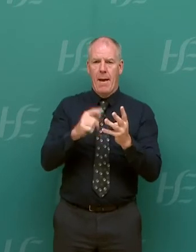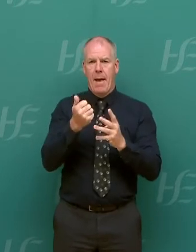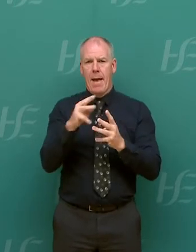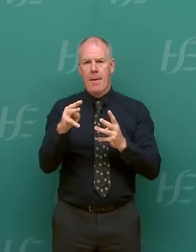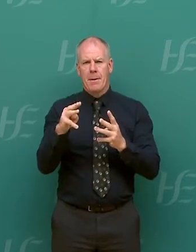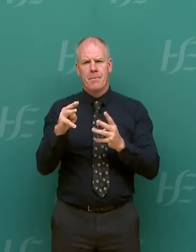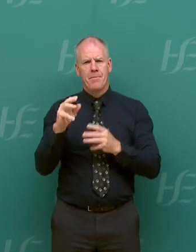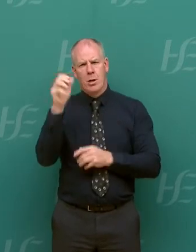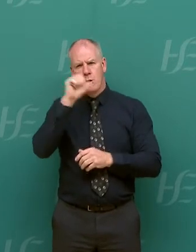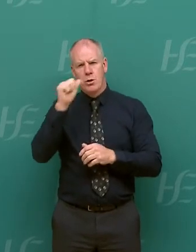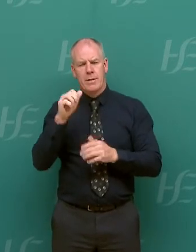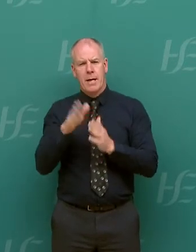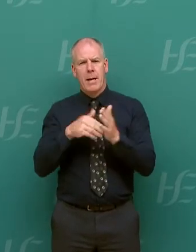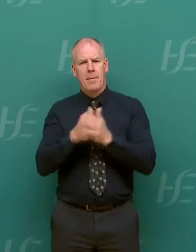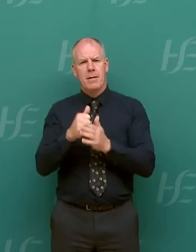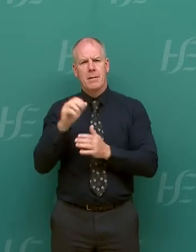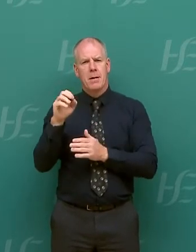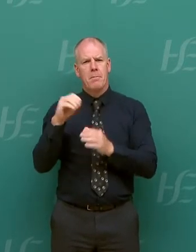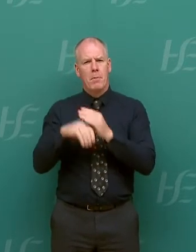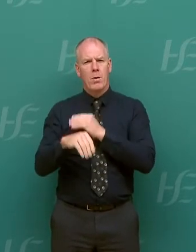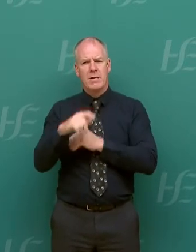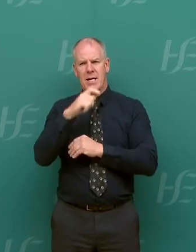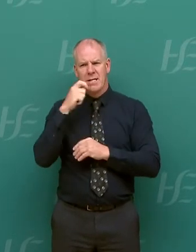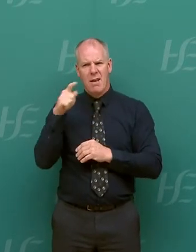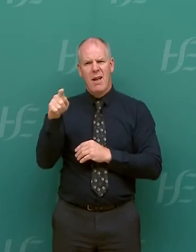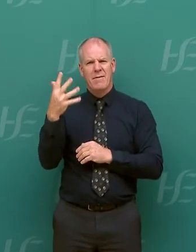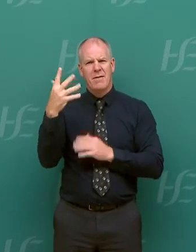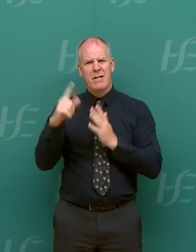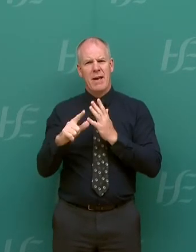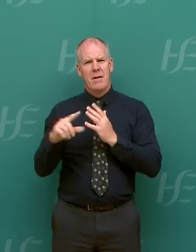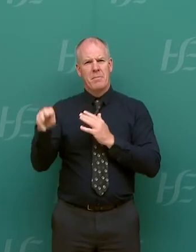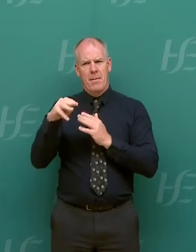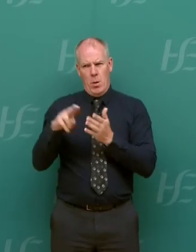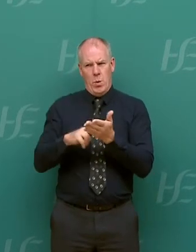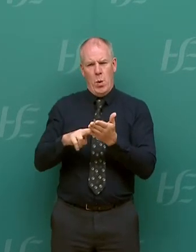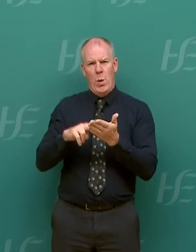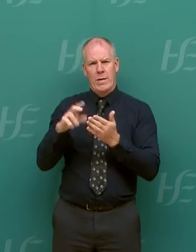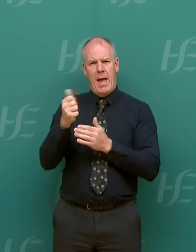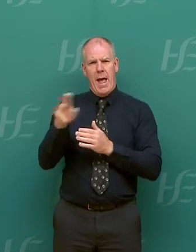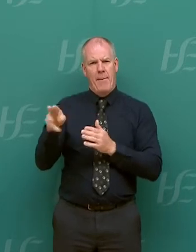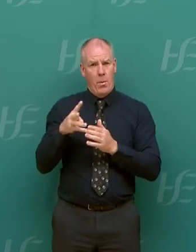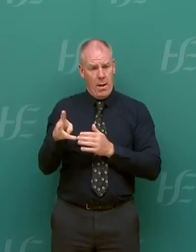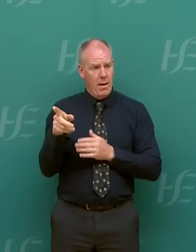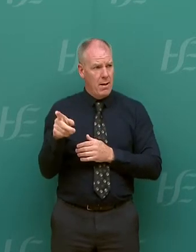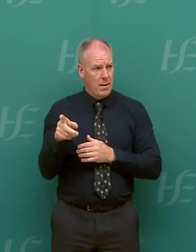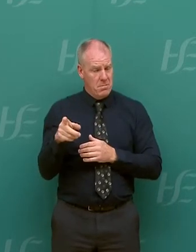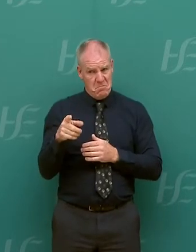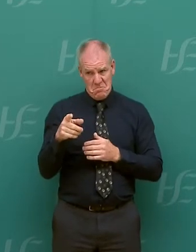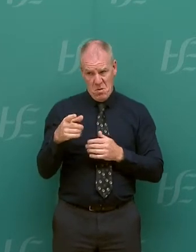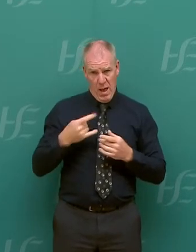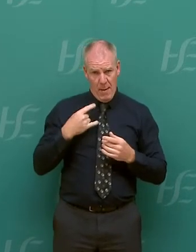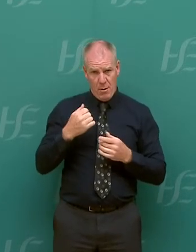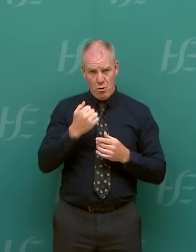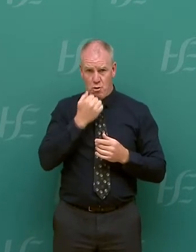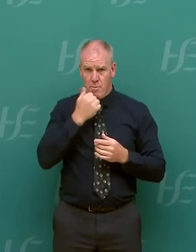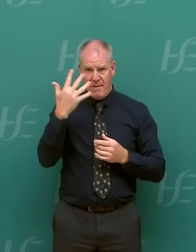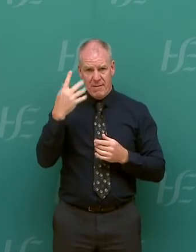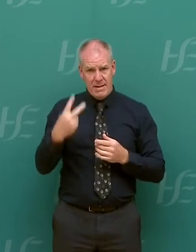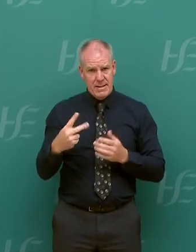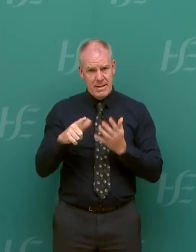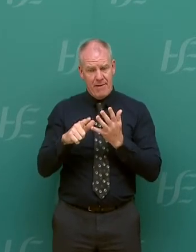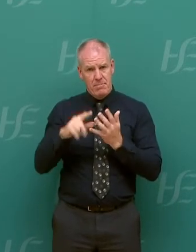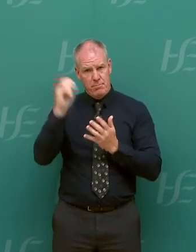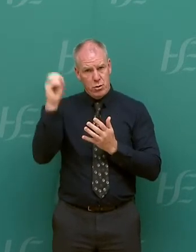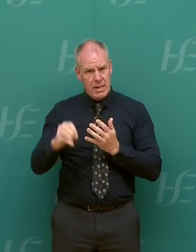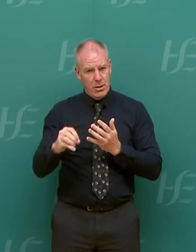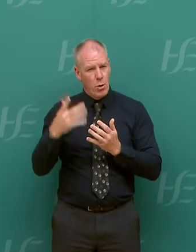last weekend said about 57% of people said they would use the contact tracing app. Would you be happy with that rate, or would you like to see a higher rate in order